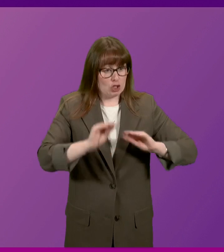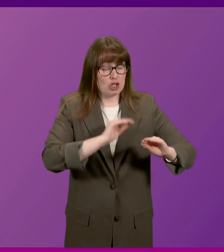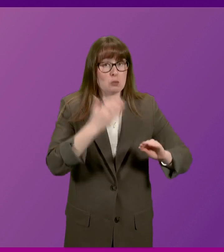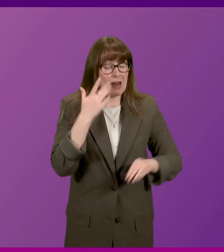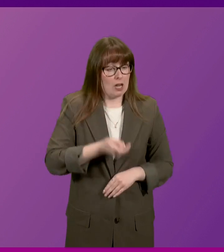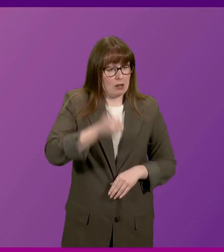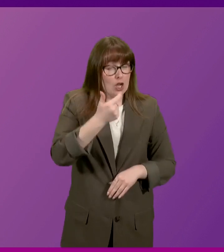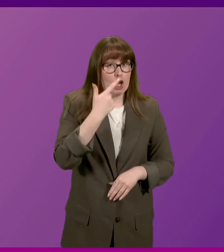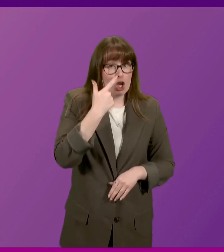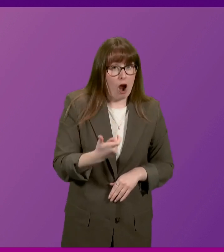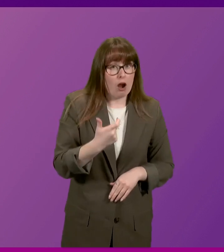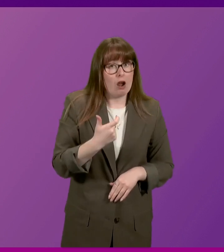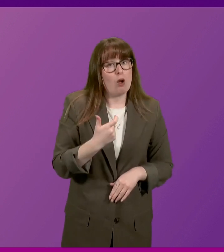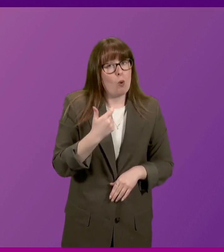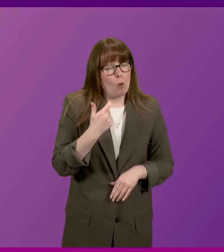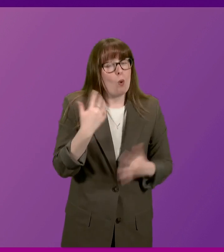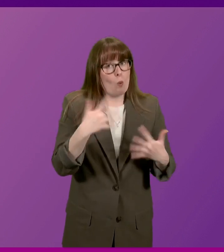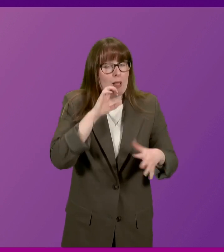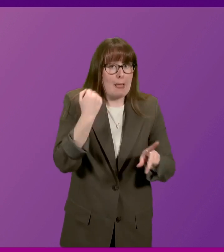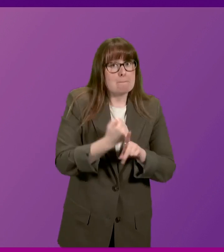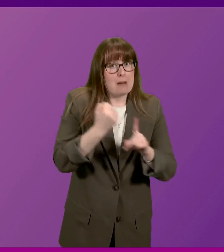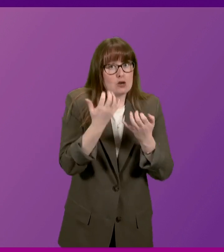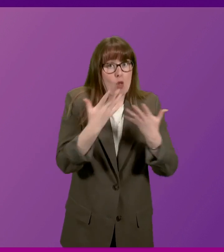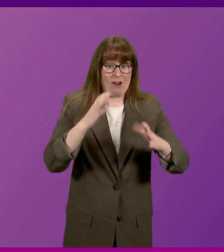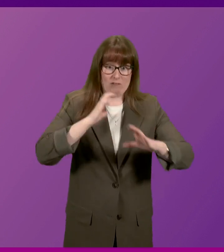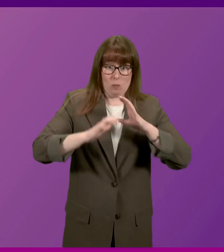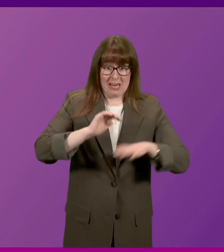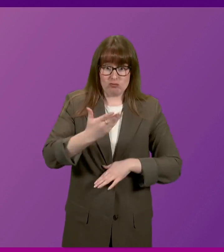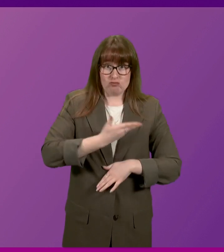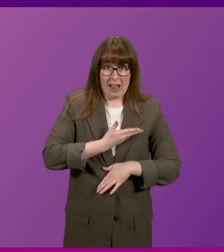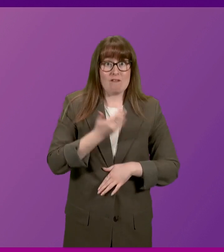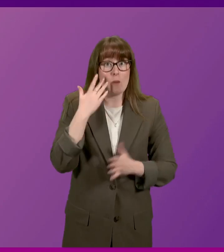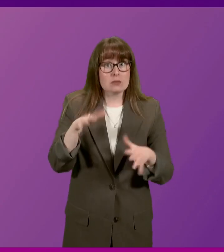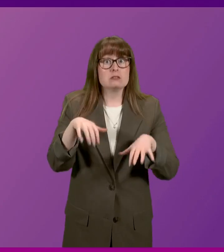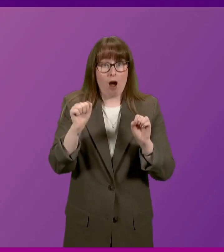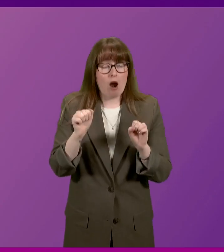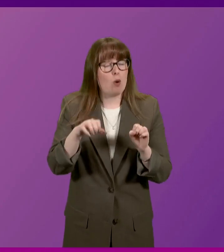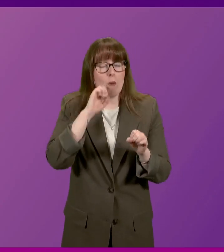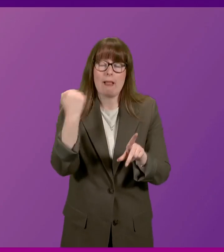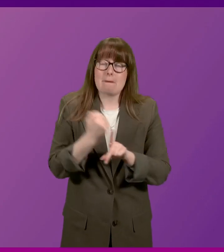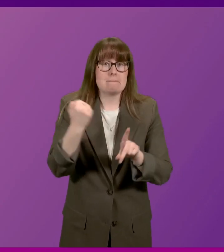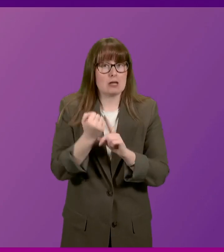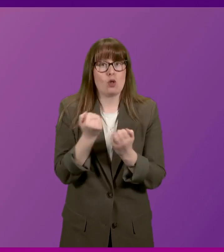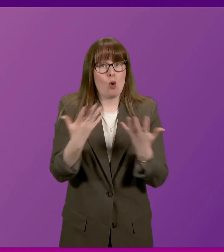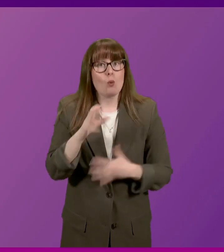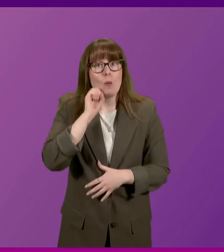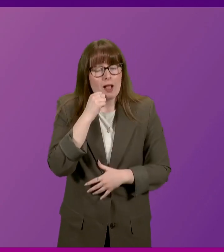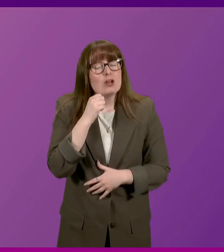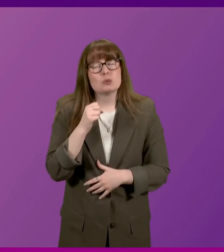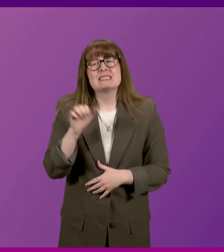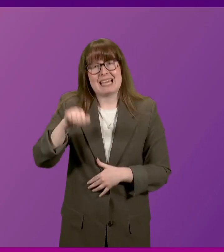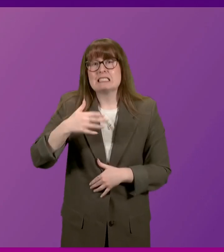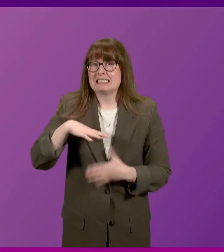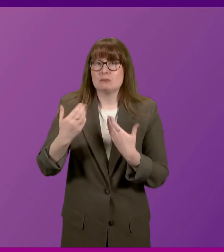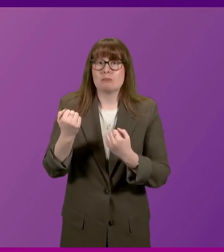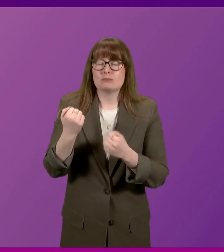age and communication rights from a very early age. So there's a lot more to do in terms of the